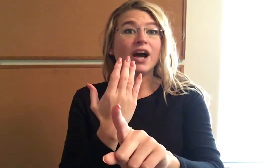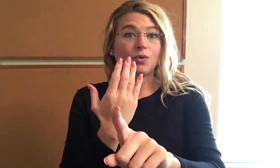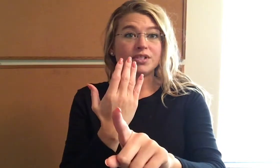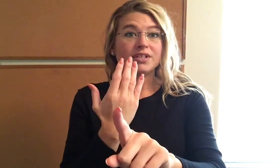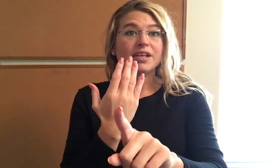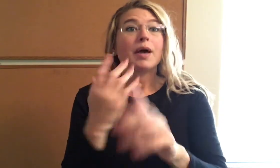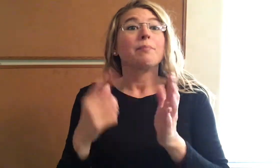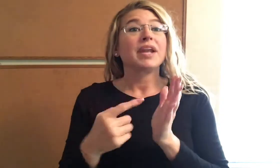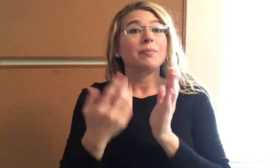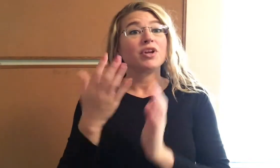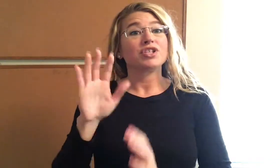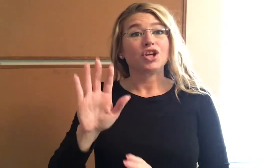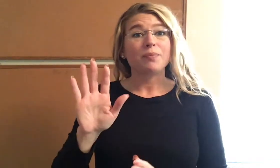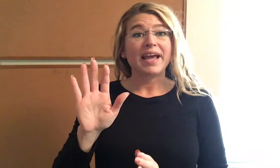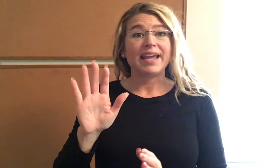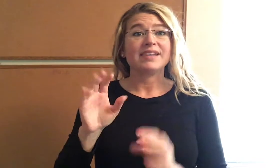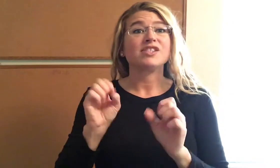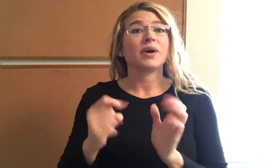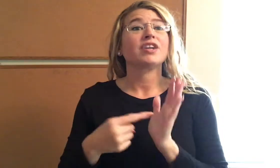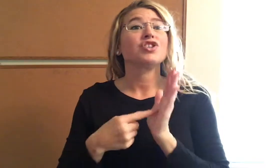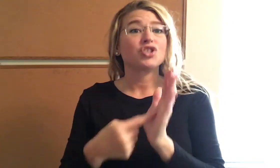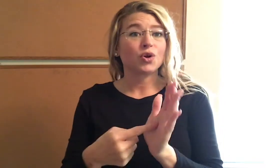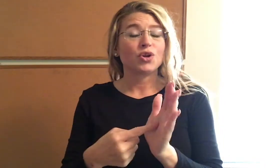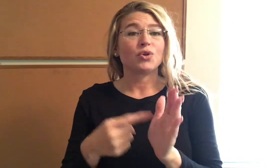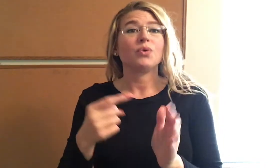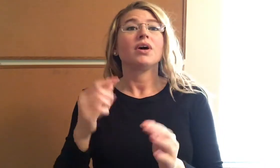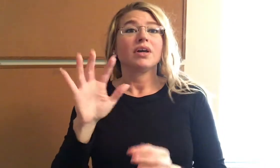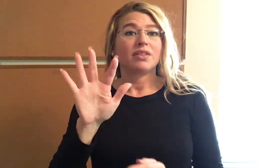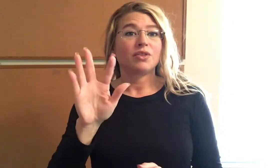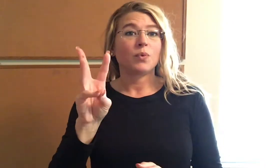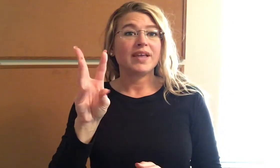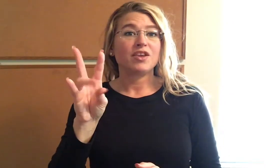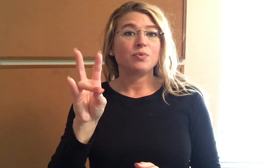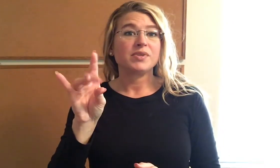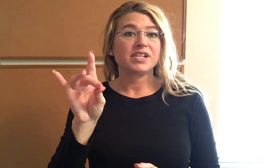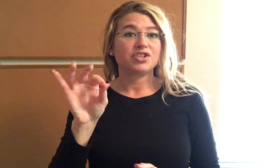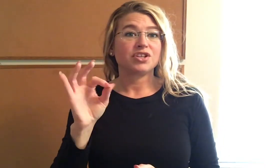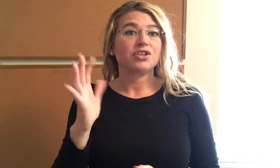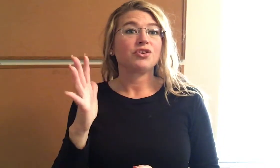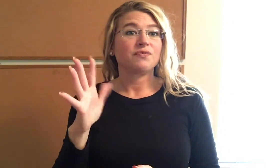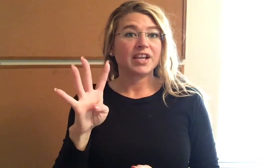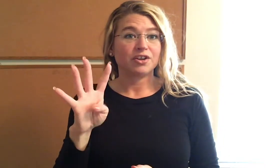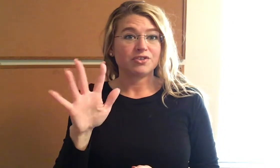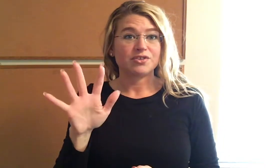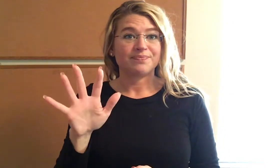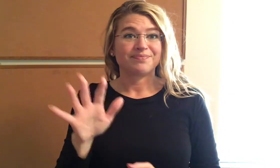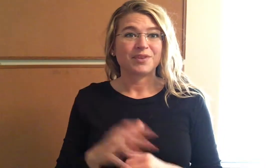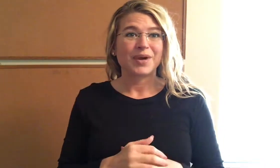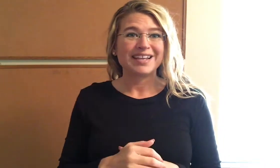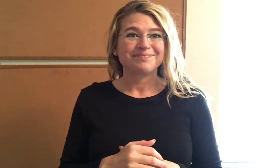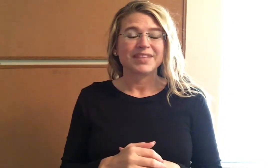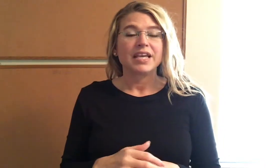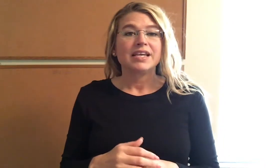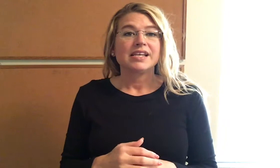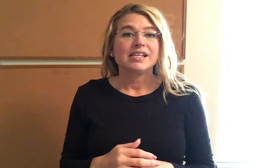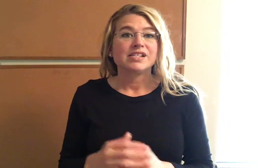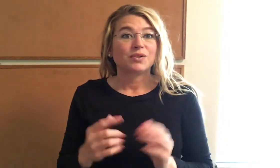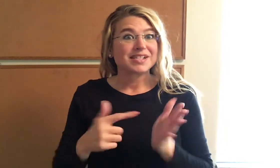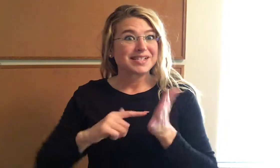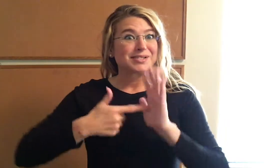out. But I'm going to turn my hand so I can show you the way that you position your fingers. Okay, so let's get